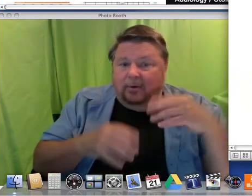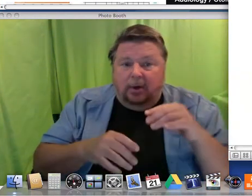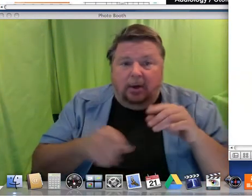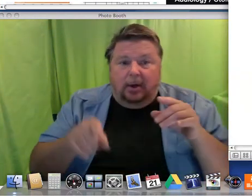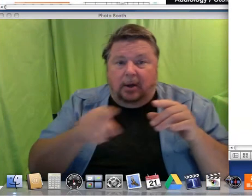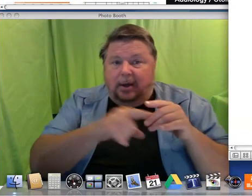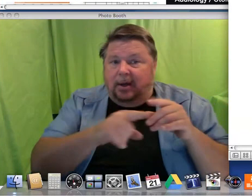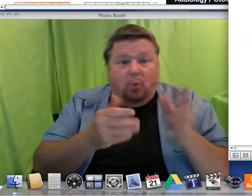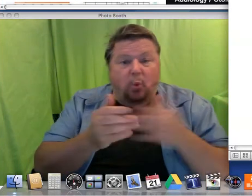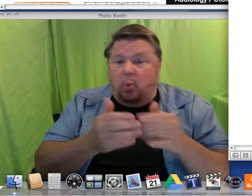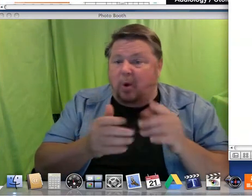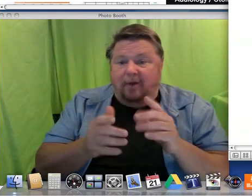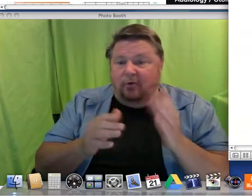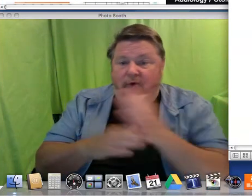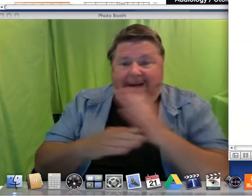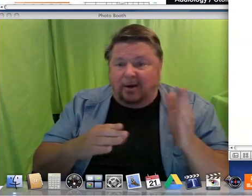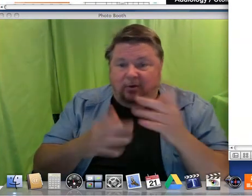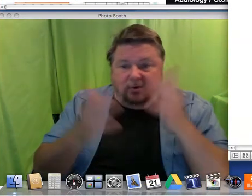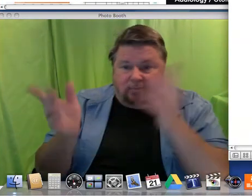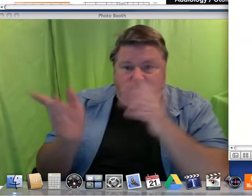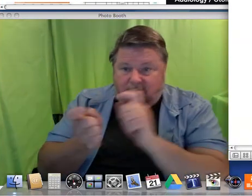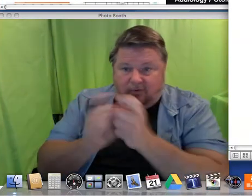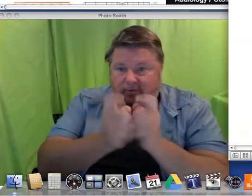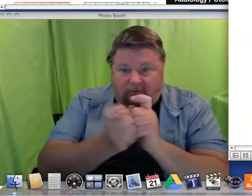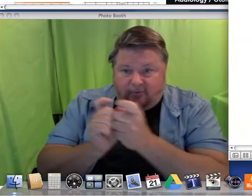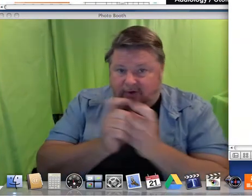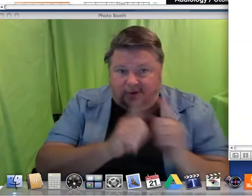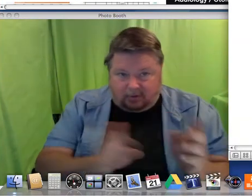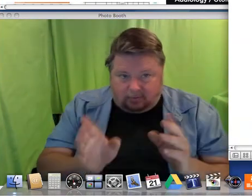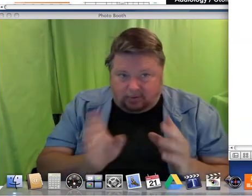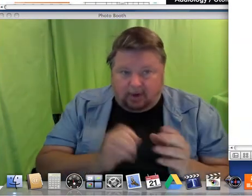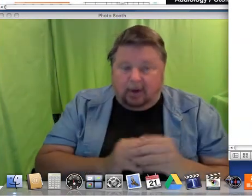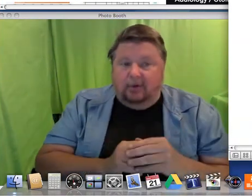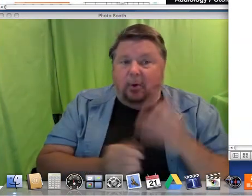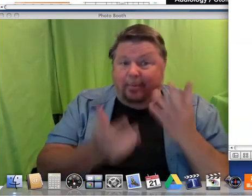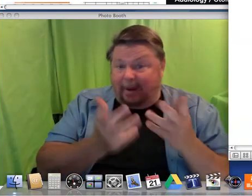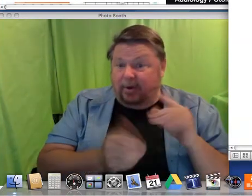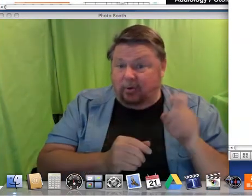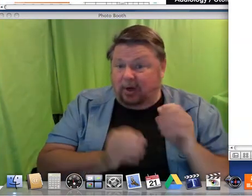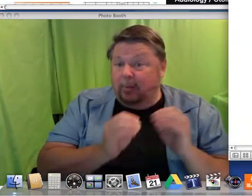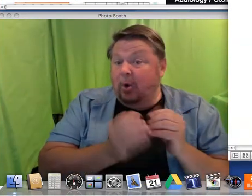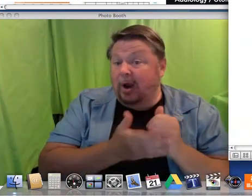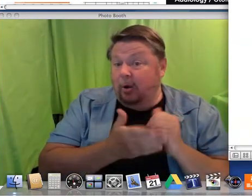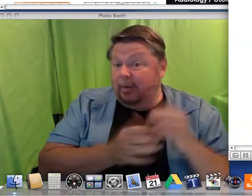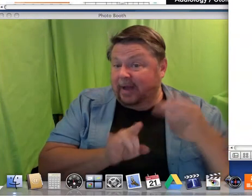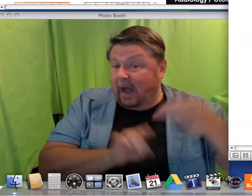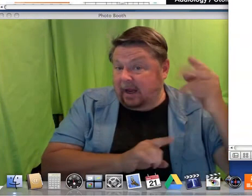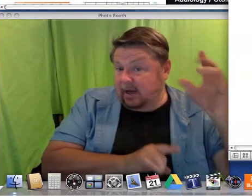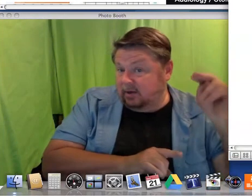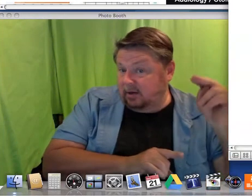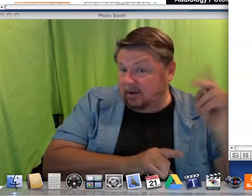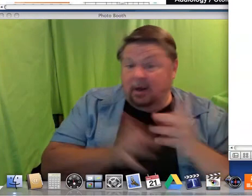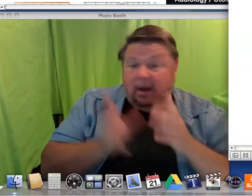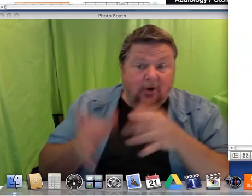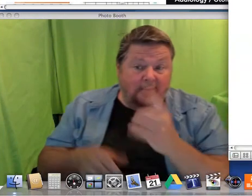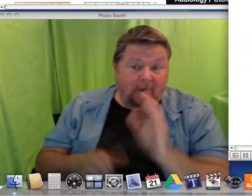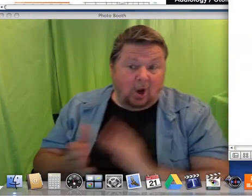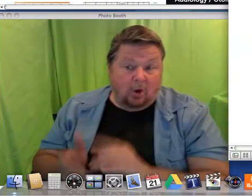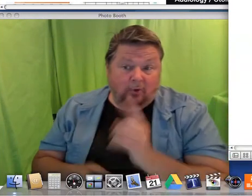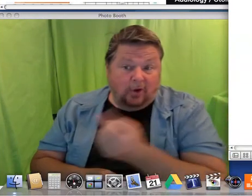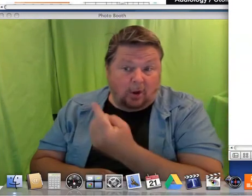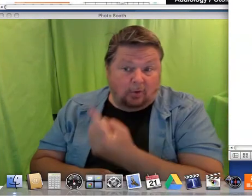sound in whatever range you fix it to. So maybe you need more help in the high end, and you